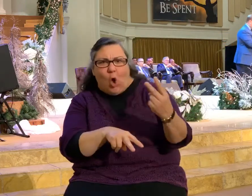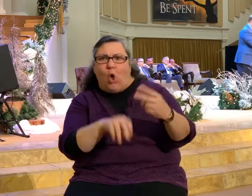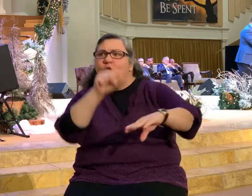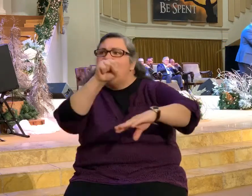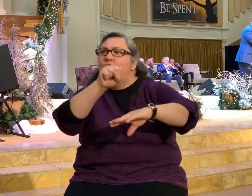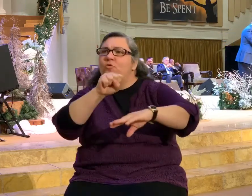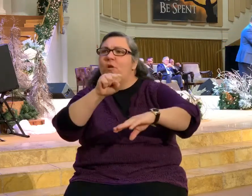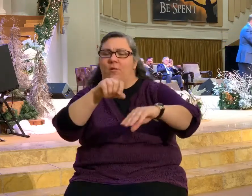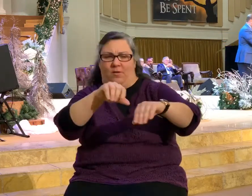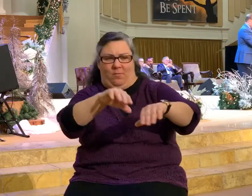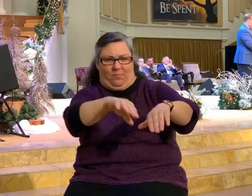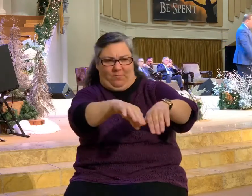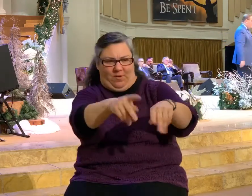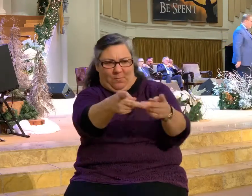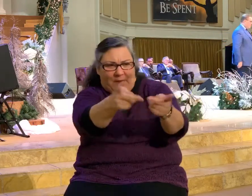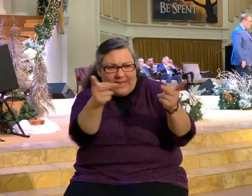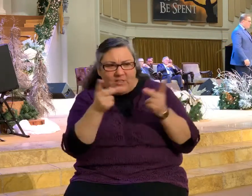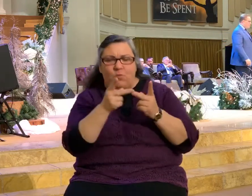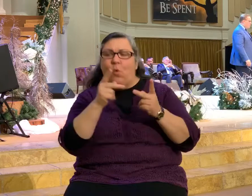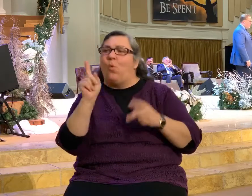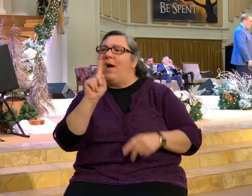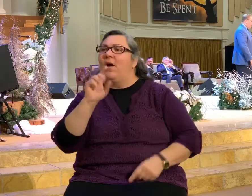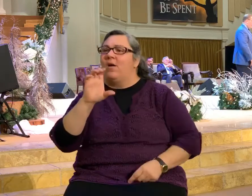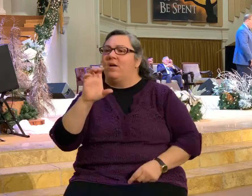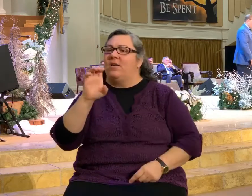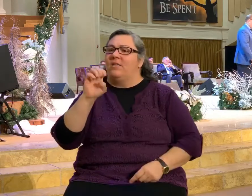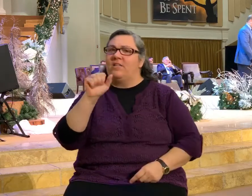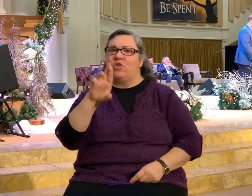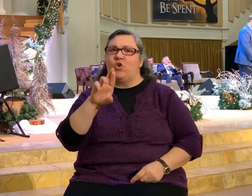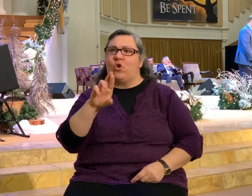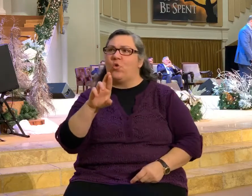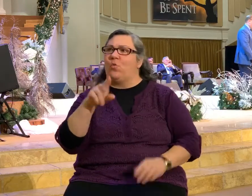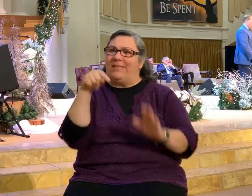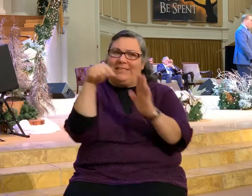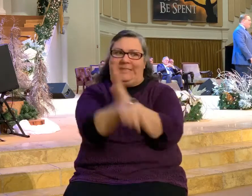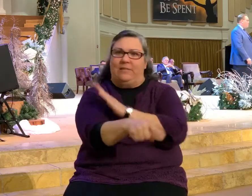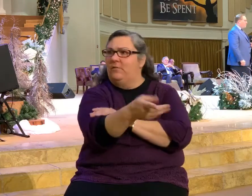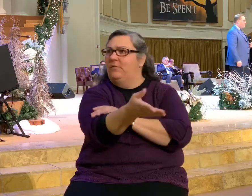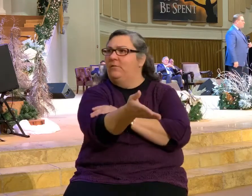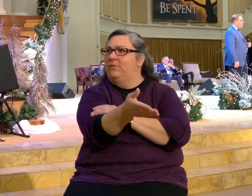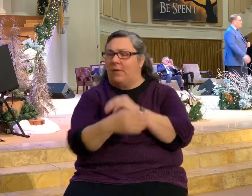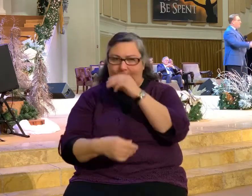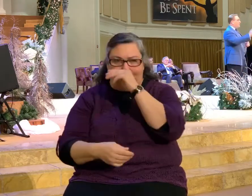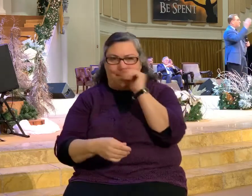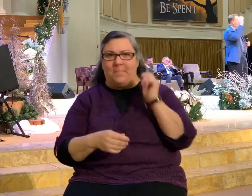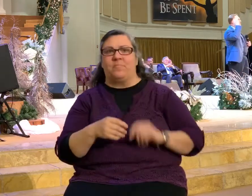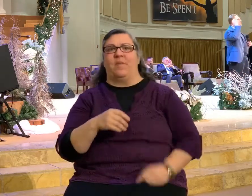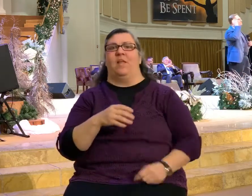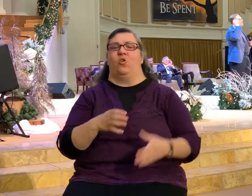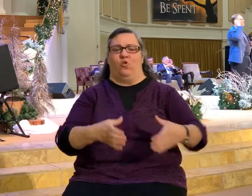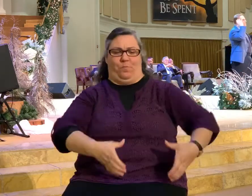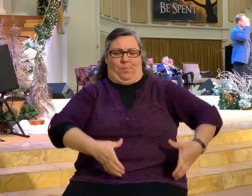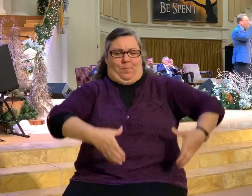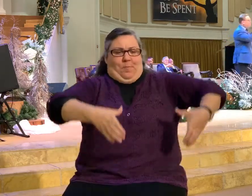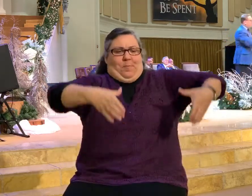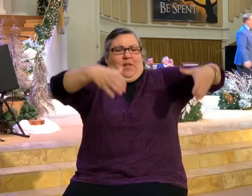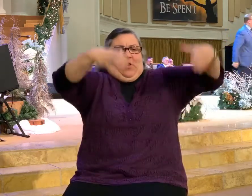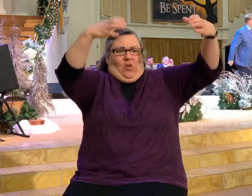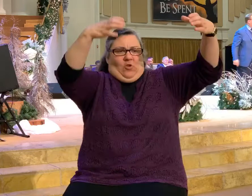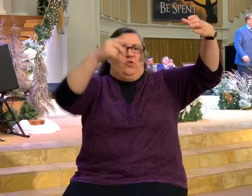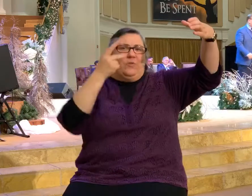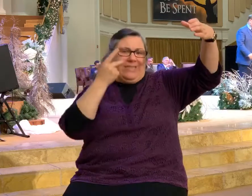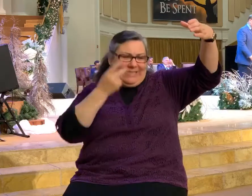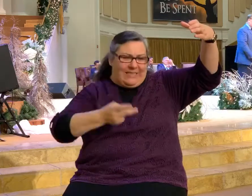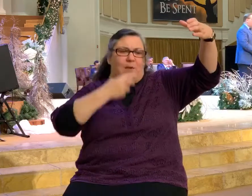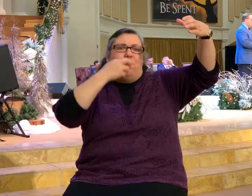was assassinated by the senators in the Temple of Pompeii, which those pillars where his blood